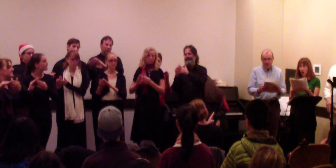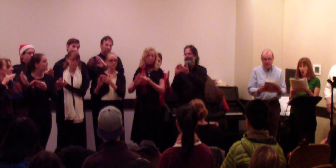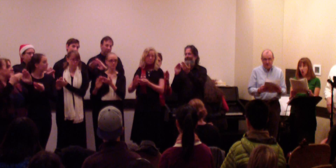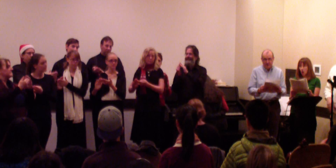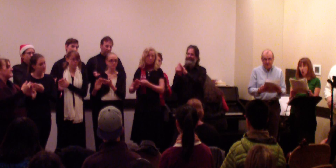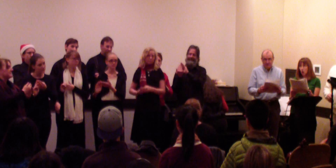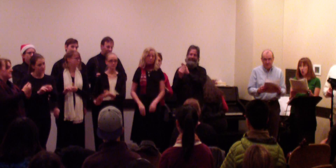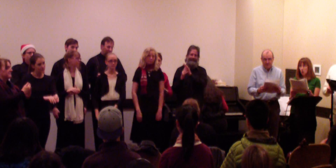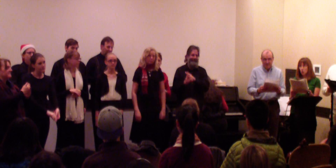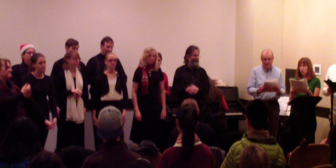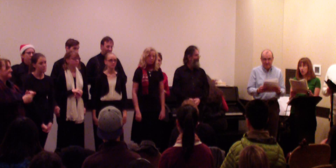town.